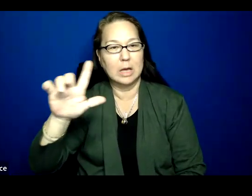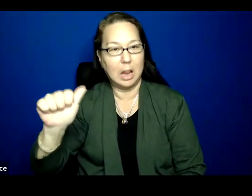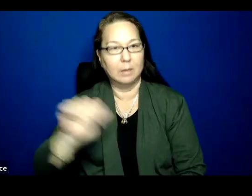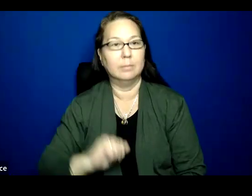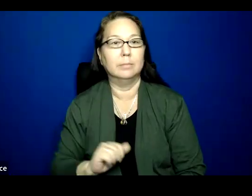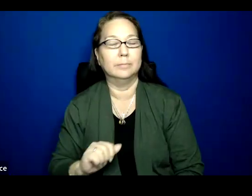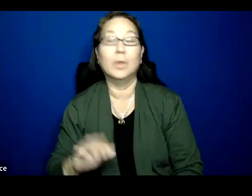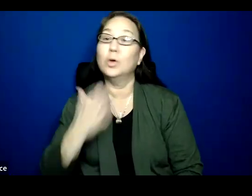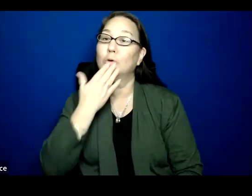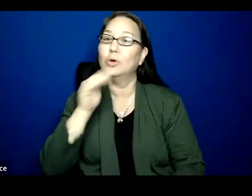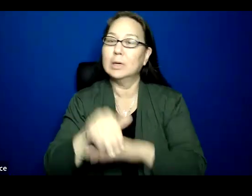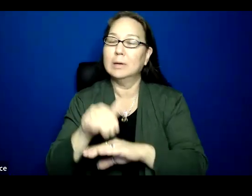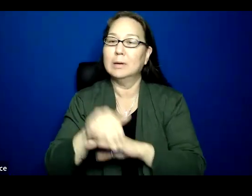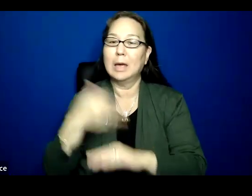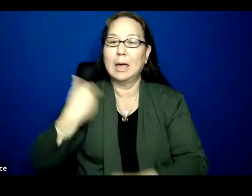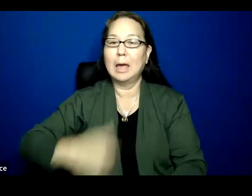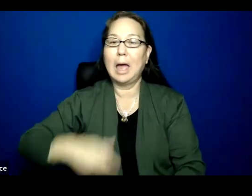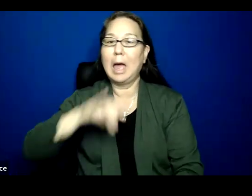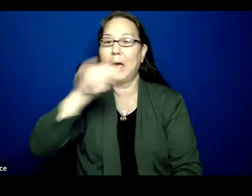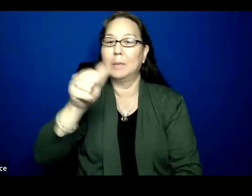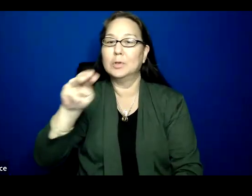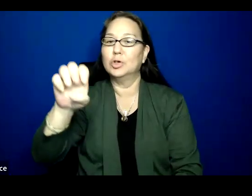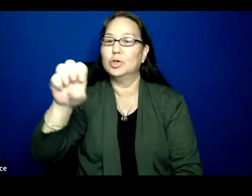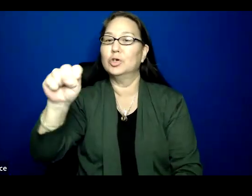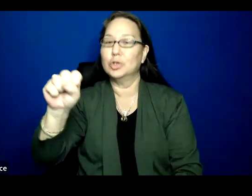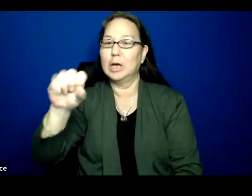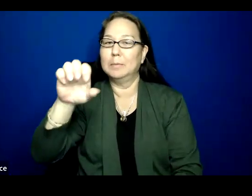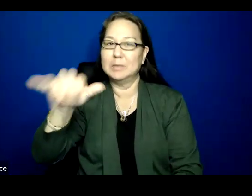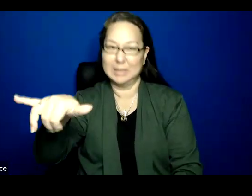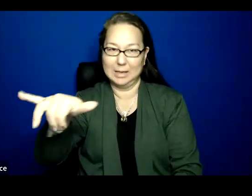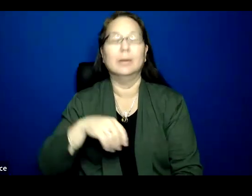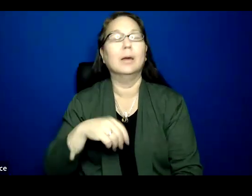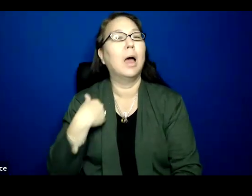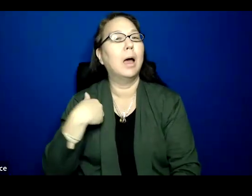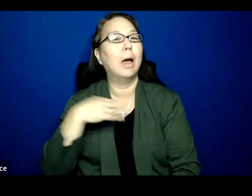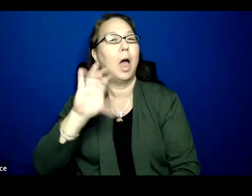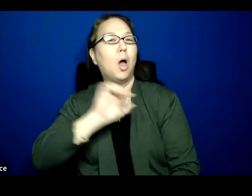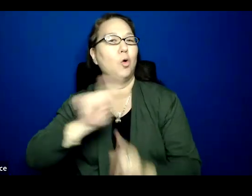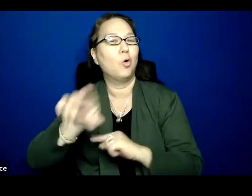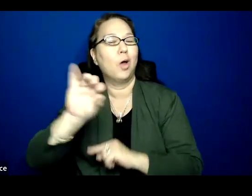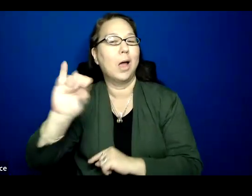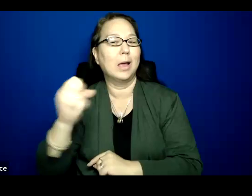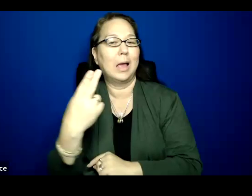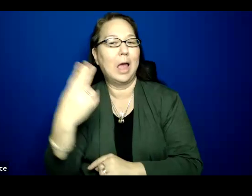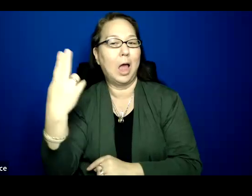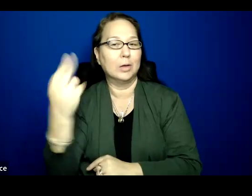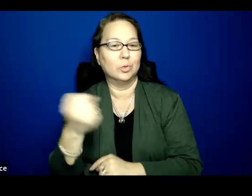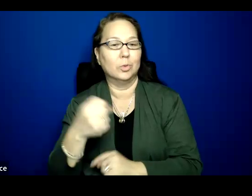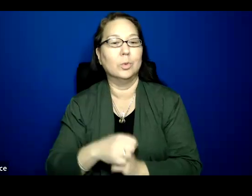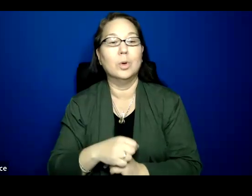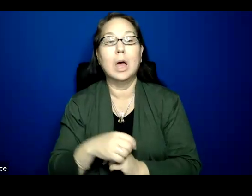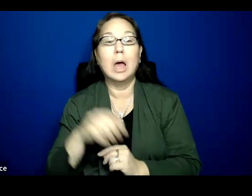Good evening. My name is Jamesy. I attend Cash High School. Small schools hold more importance in many kids and